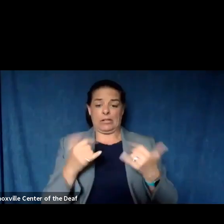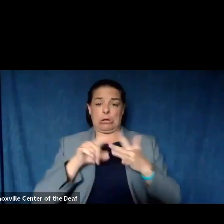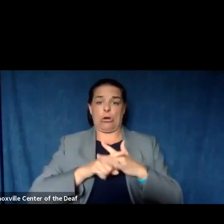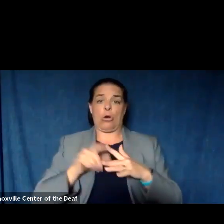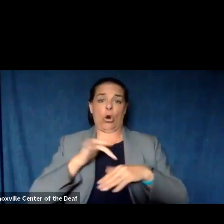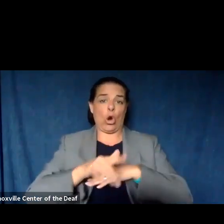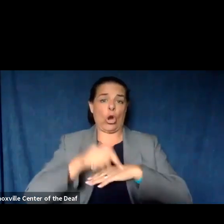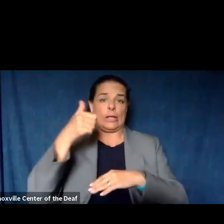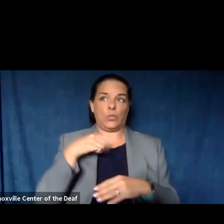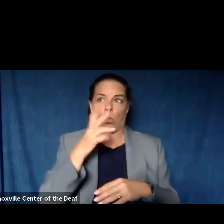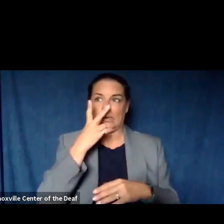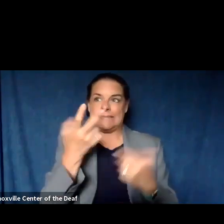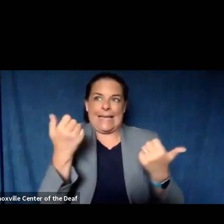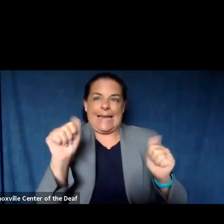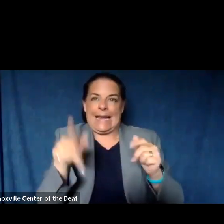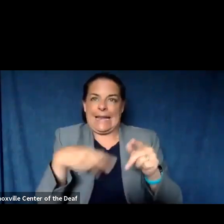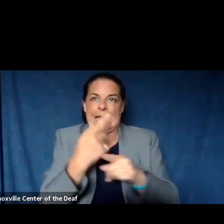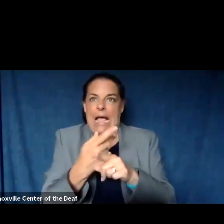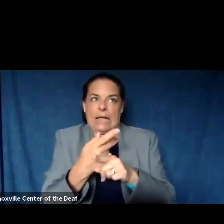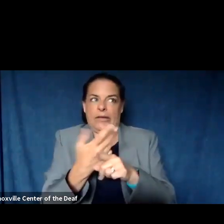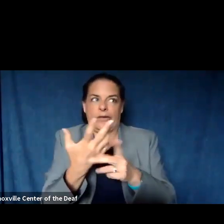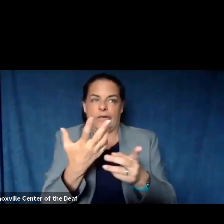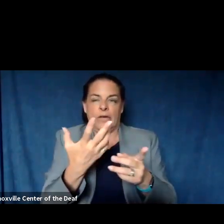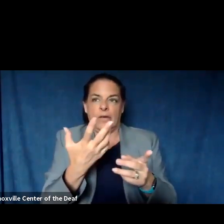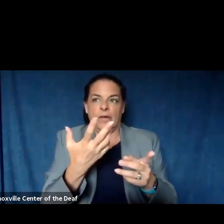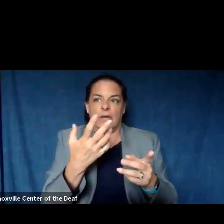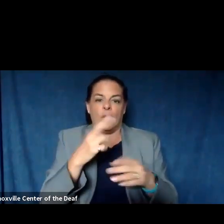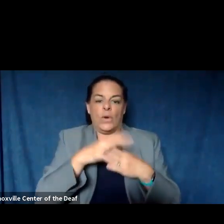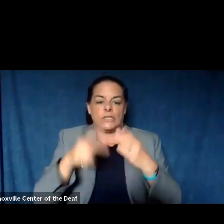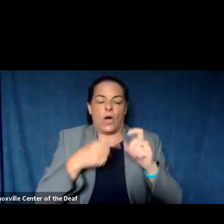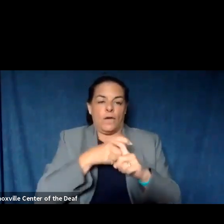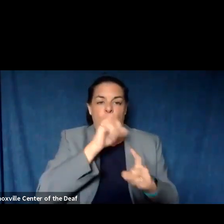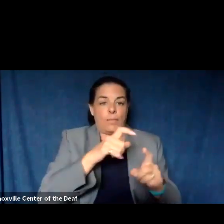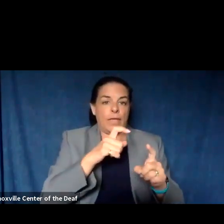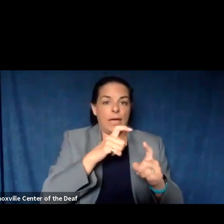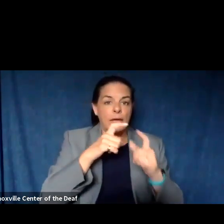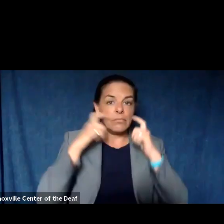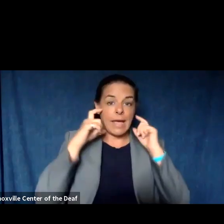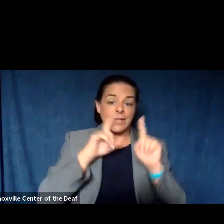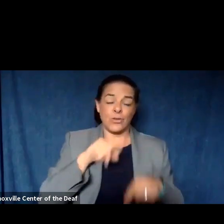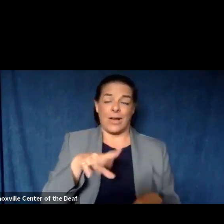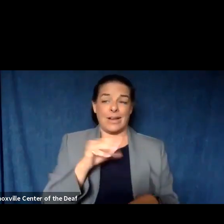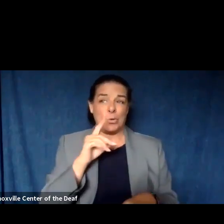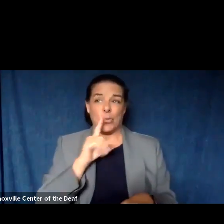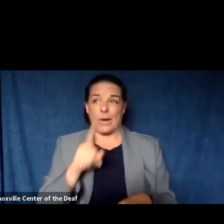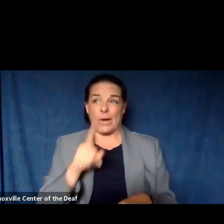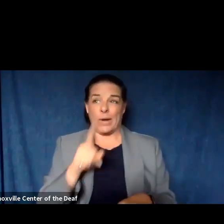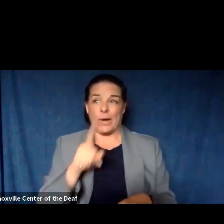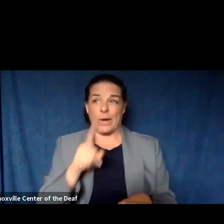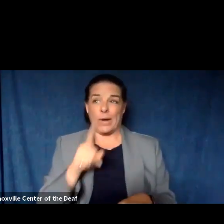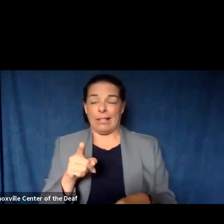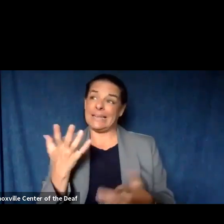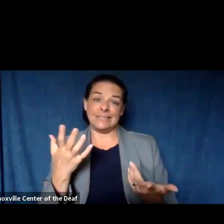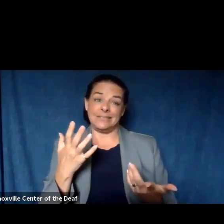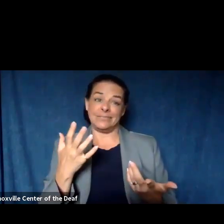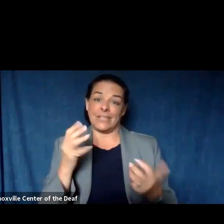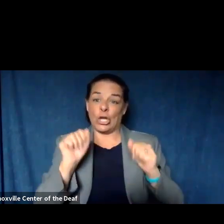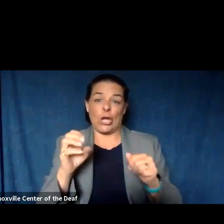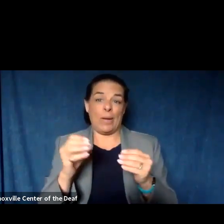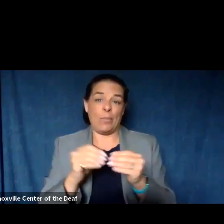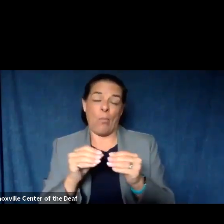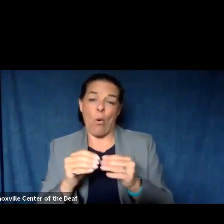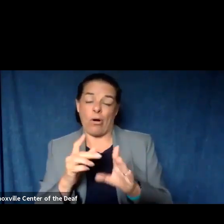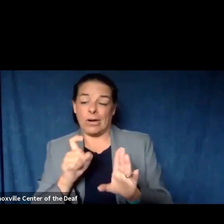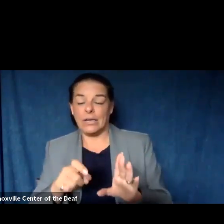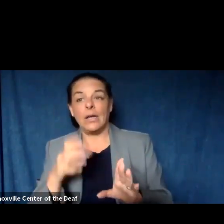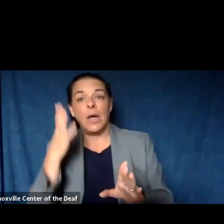seeing any impact from the mask ordinance. And that's still honestly being very generous. When you think about cases that were already out there